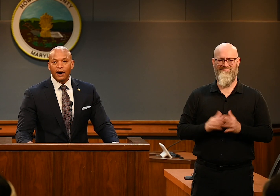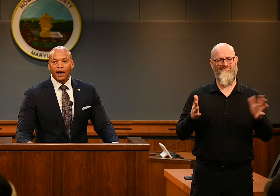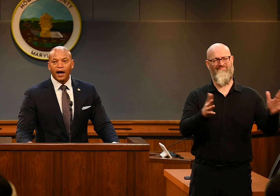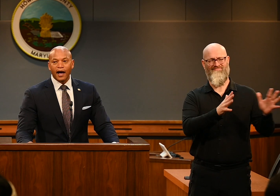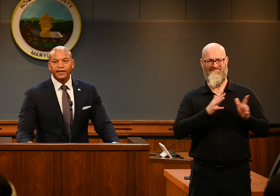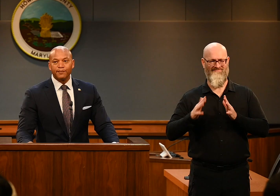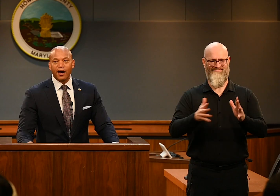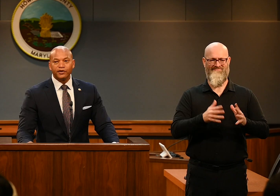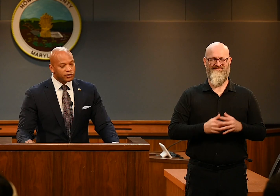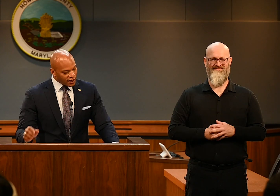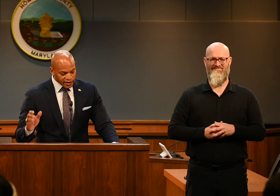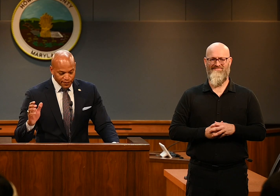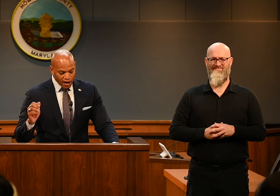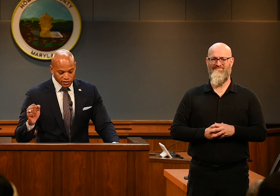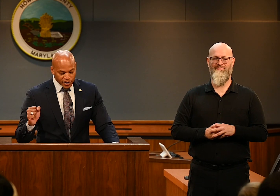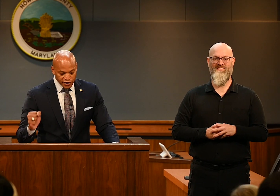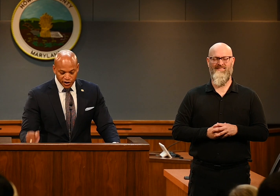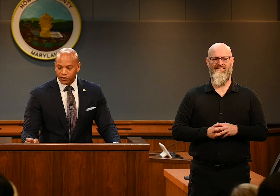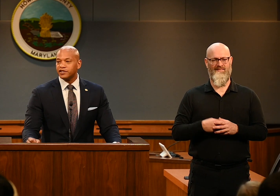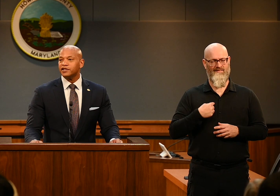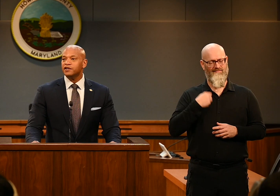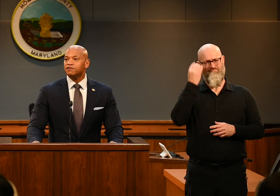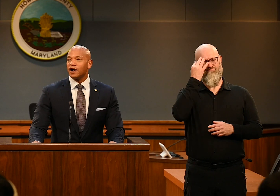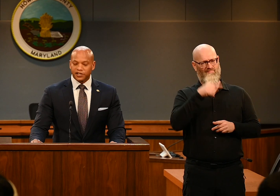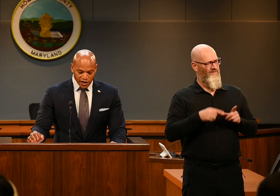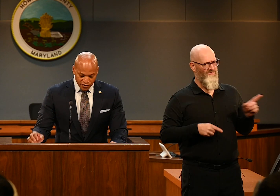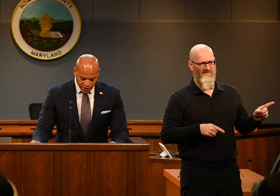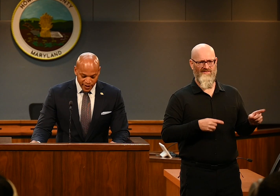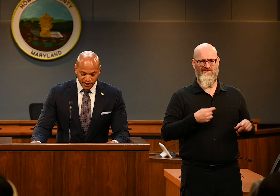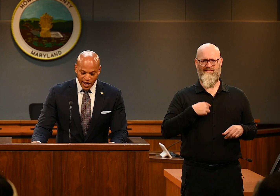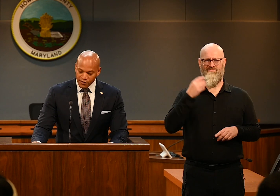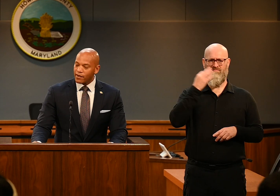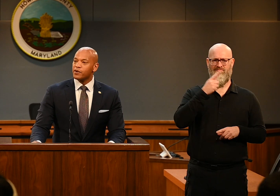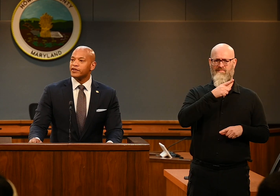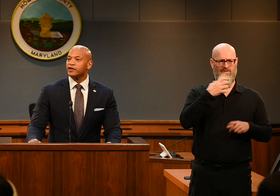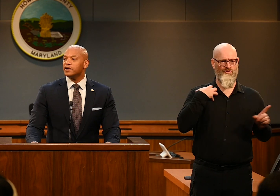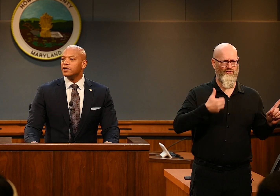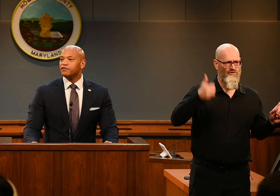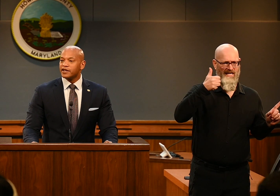You know, I think about you, I think about Chair Jones and Vice Chair Rigby and every